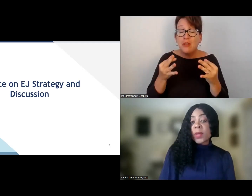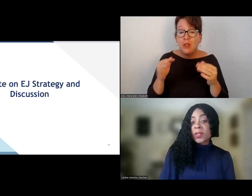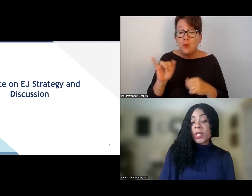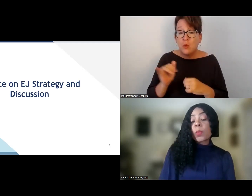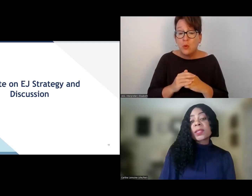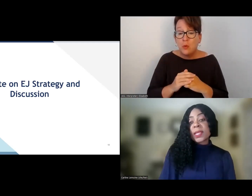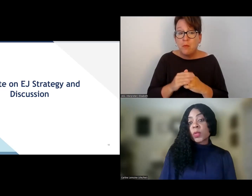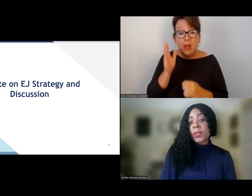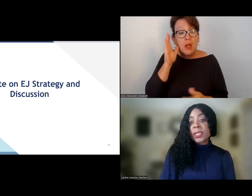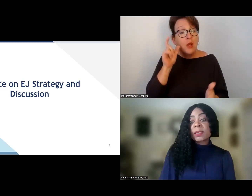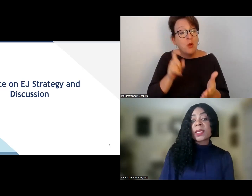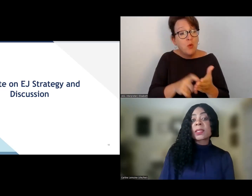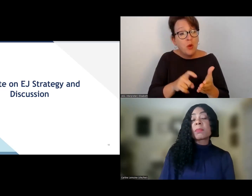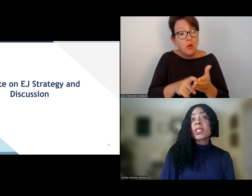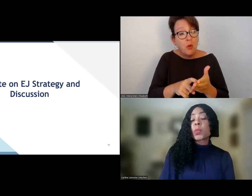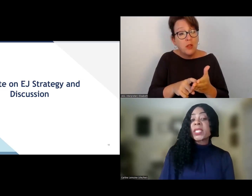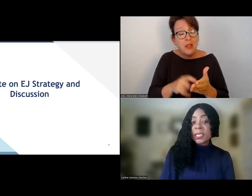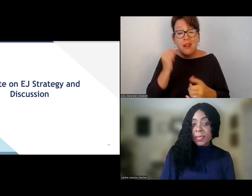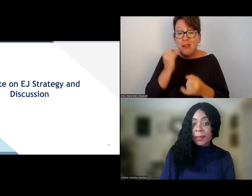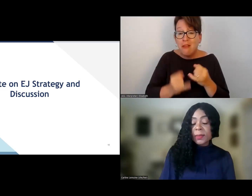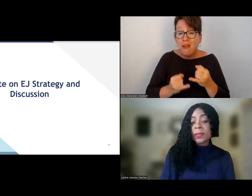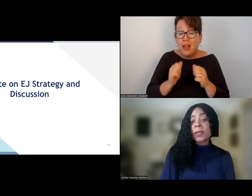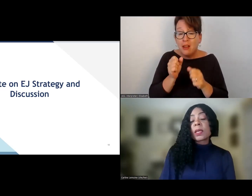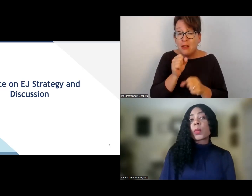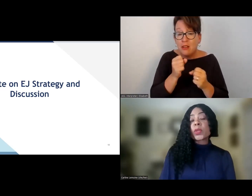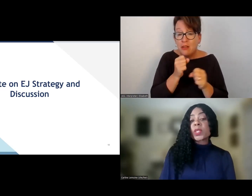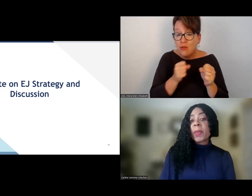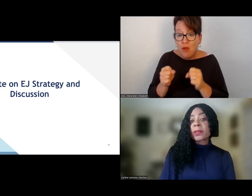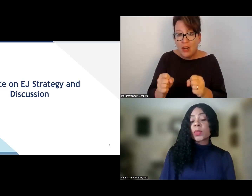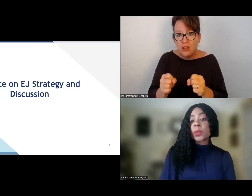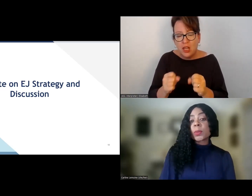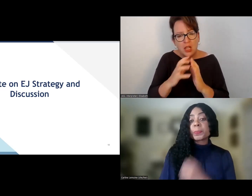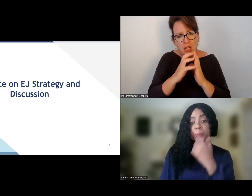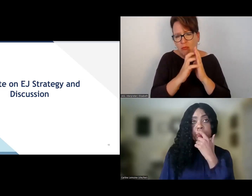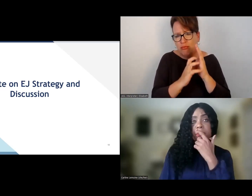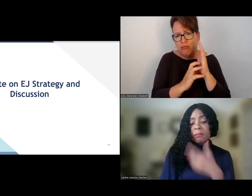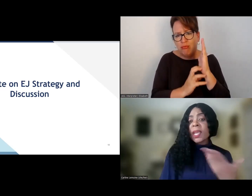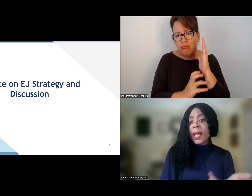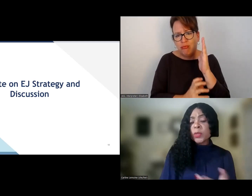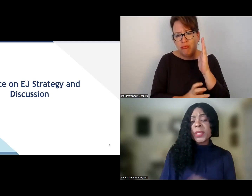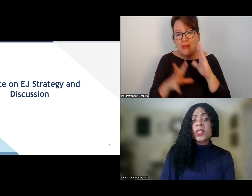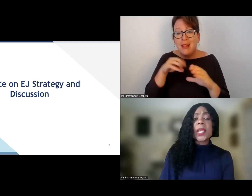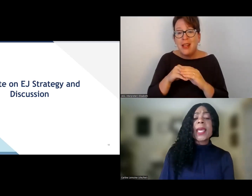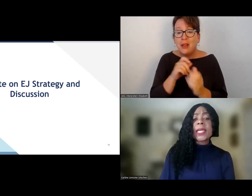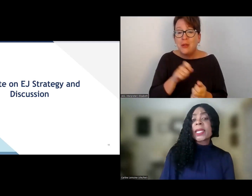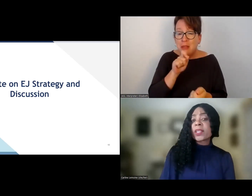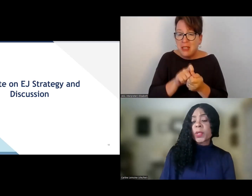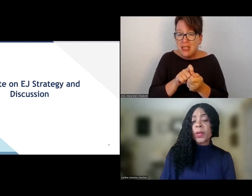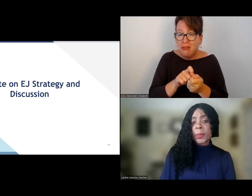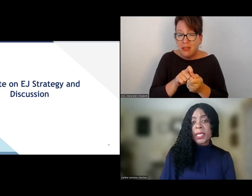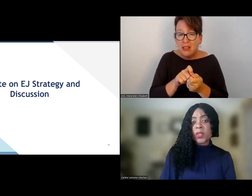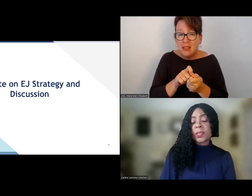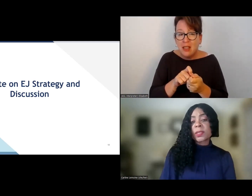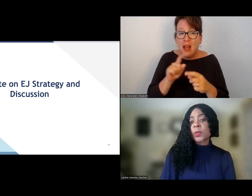final strategy, once that's released, it's much more detailed with respect to outreach and